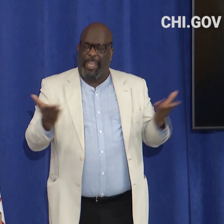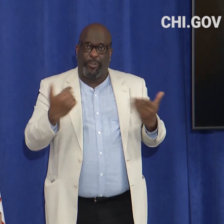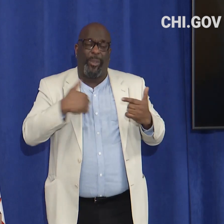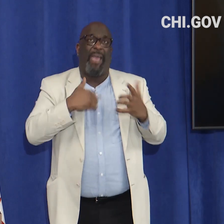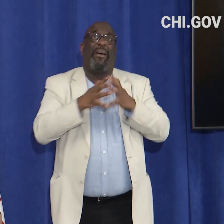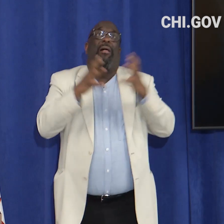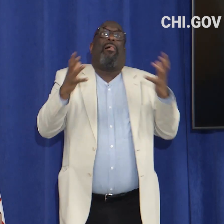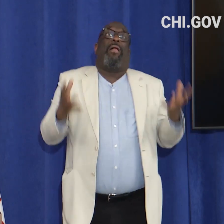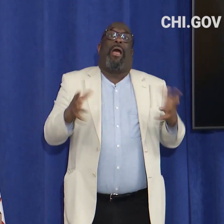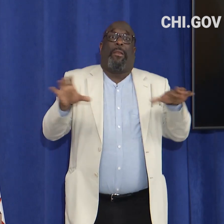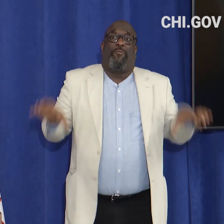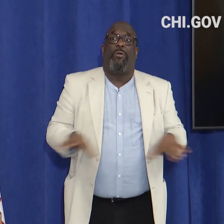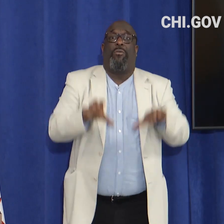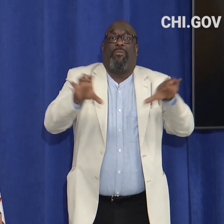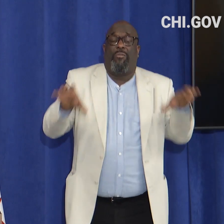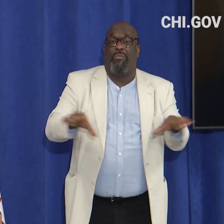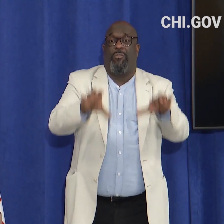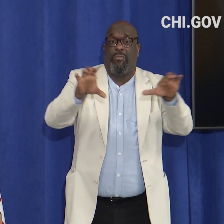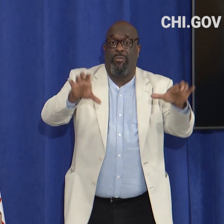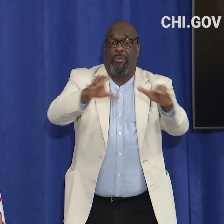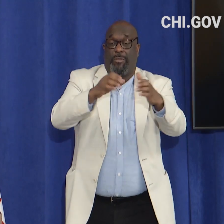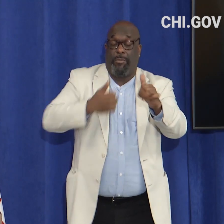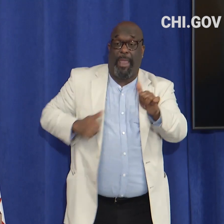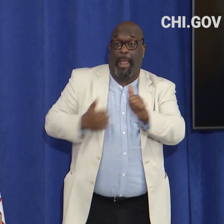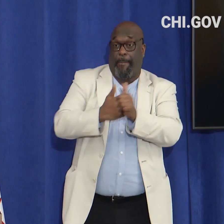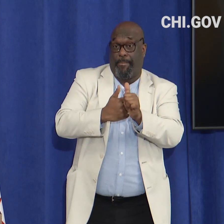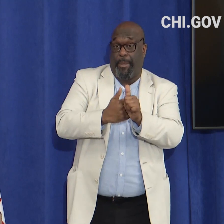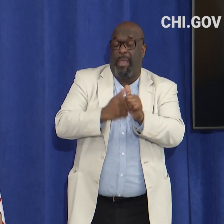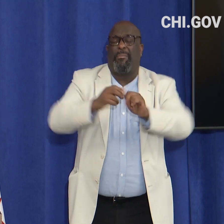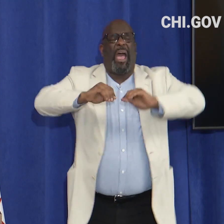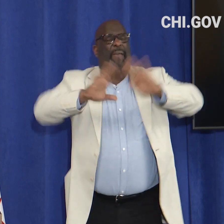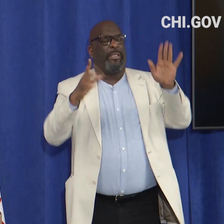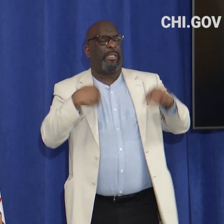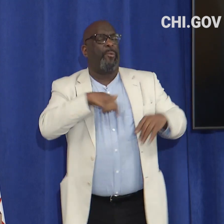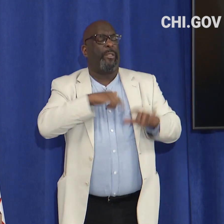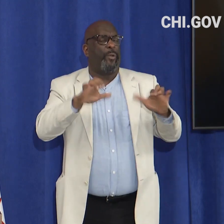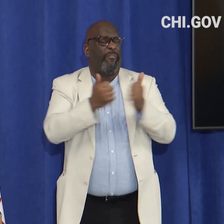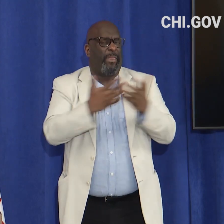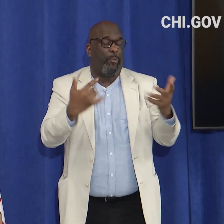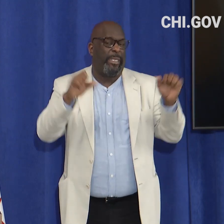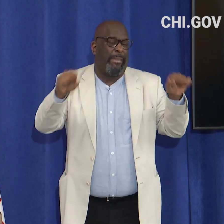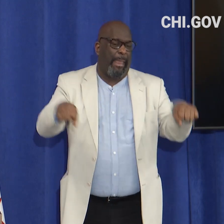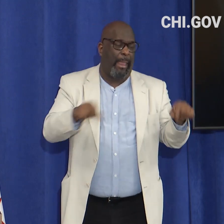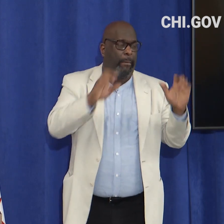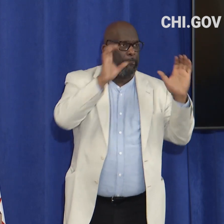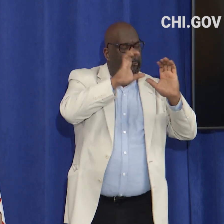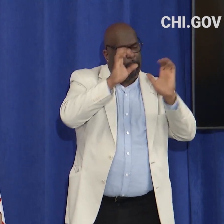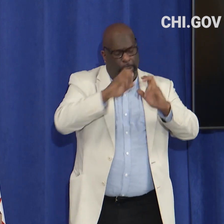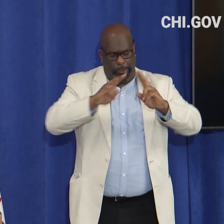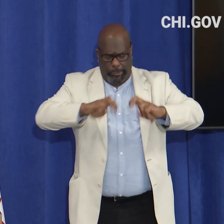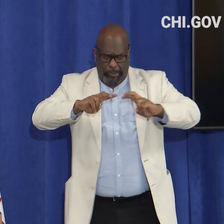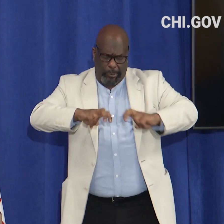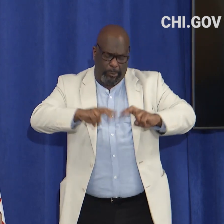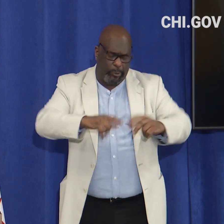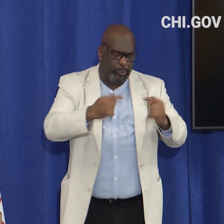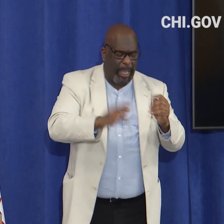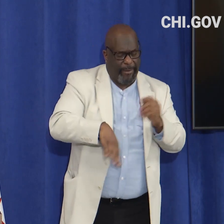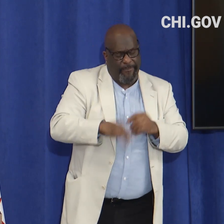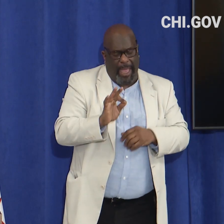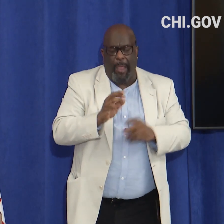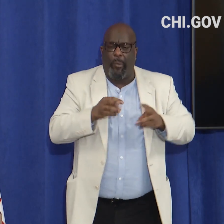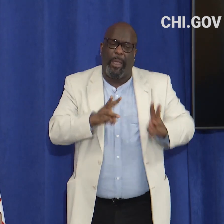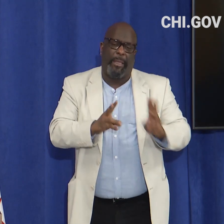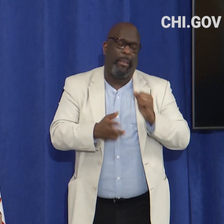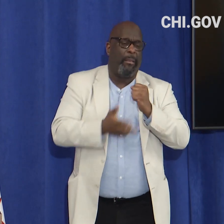to climb there. But obviously, we are doing everything that we can to look everywhere to find efficiencies. There